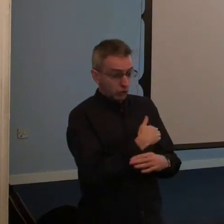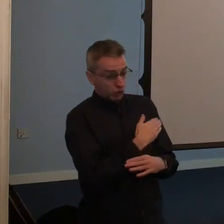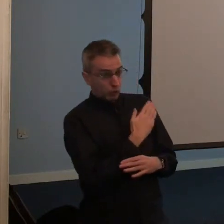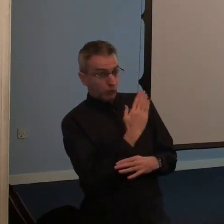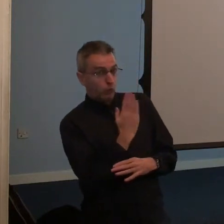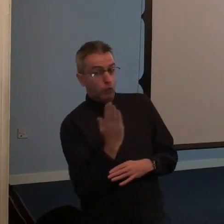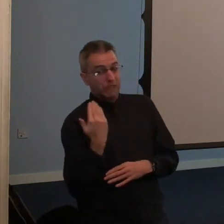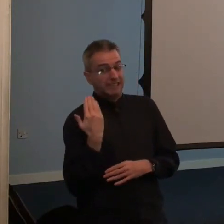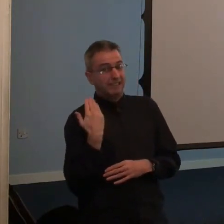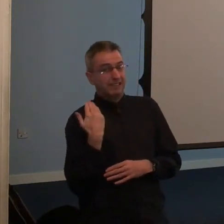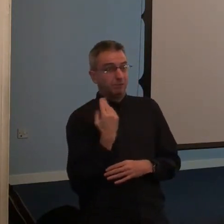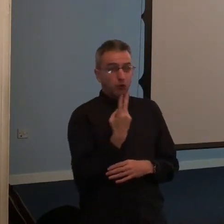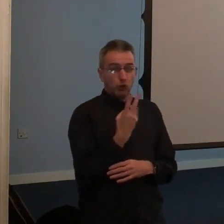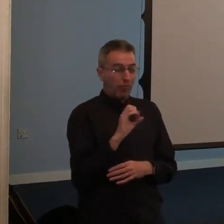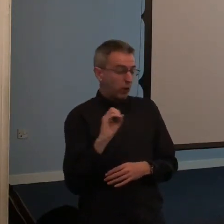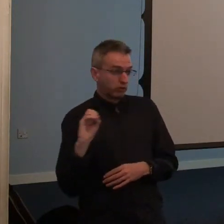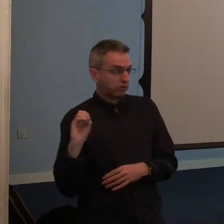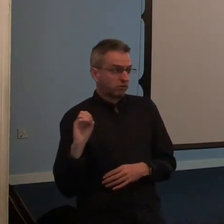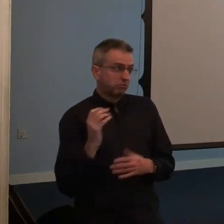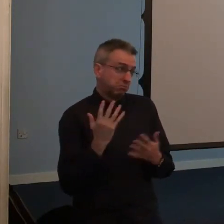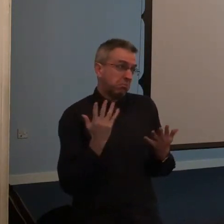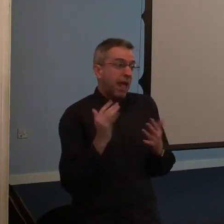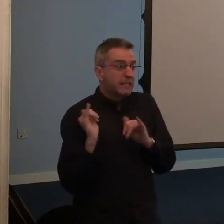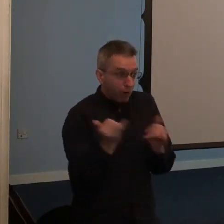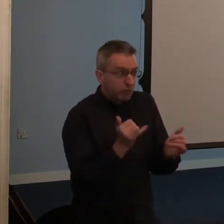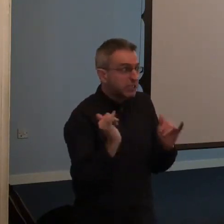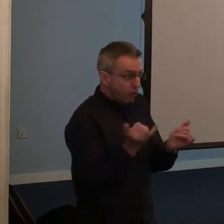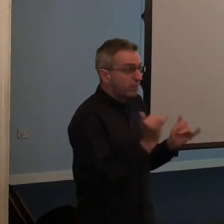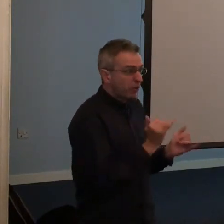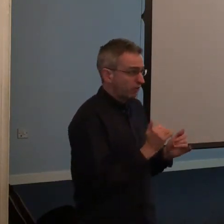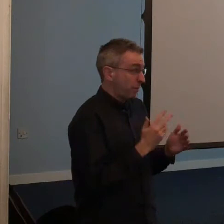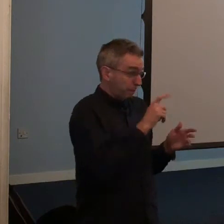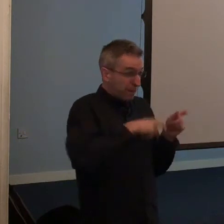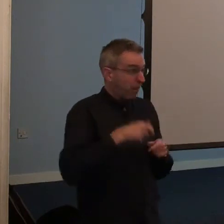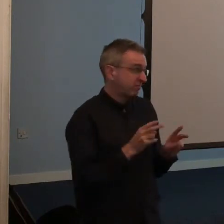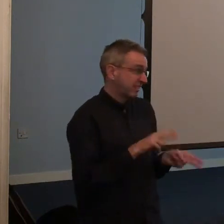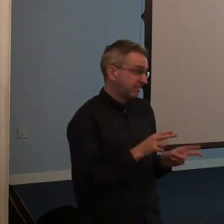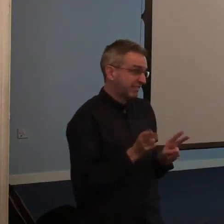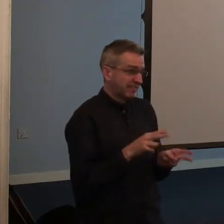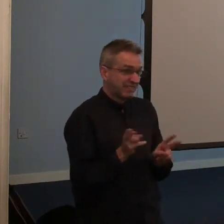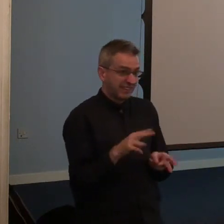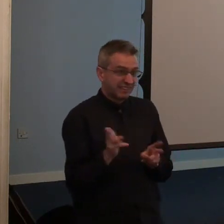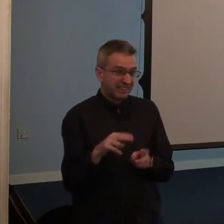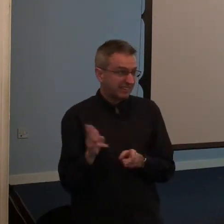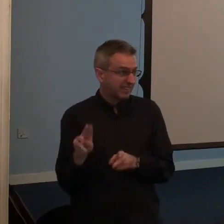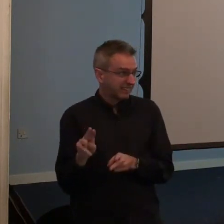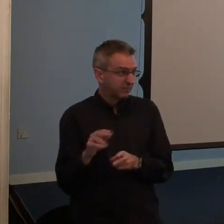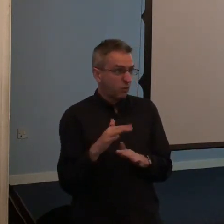late 1990s until present day, you know, until 2000s, there was a lot of experiments on that, you know, and people died through